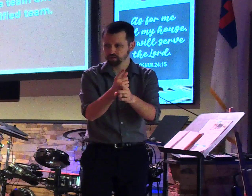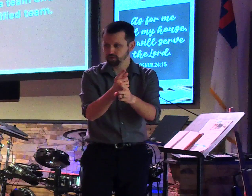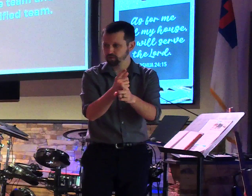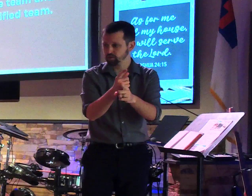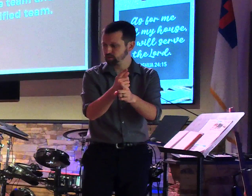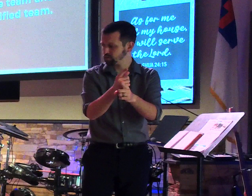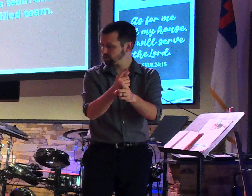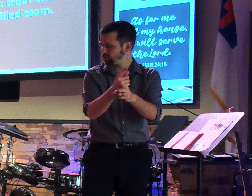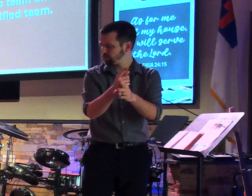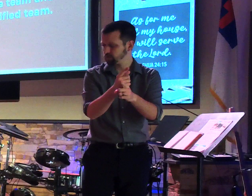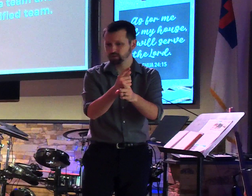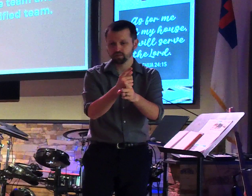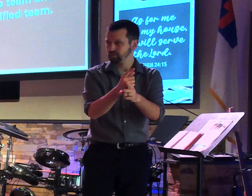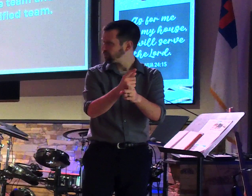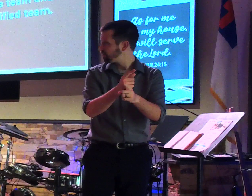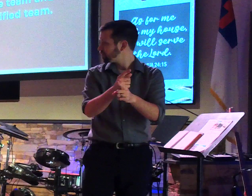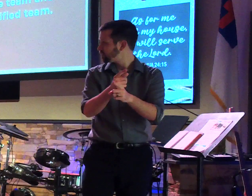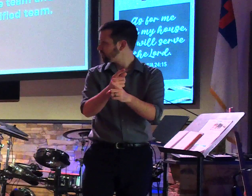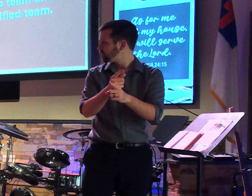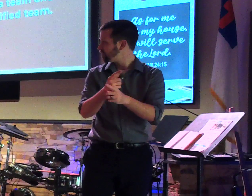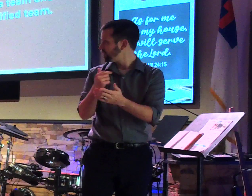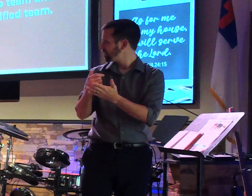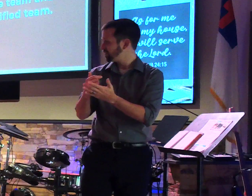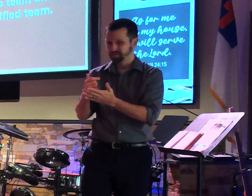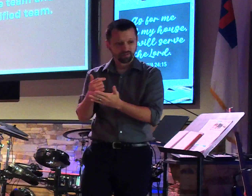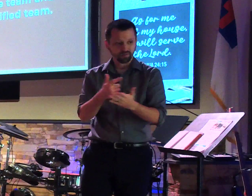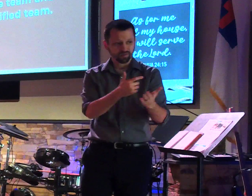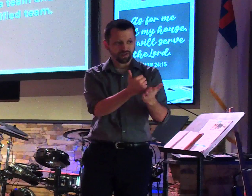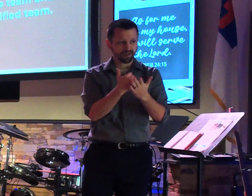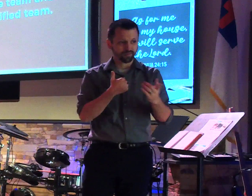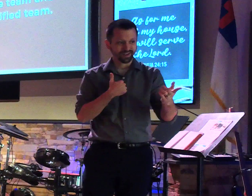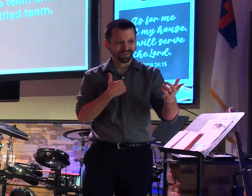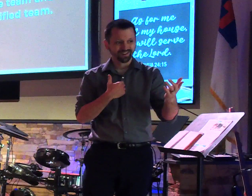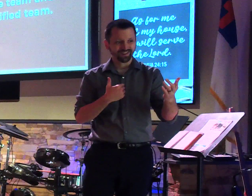that's called, you want to help me a minute?